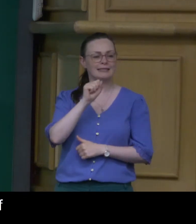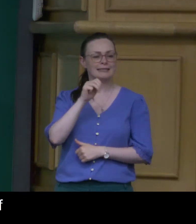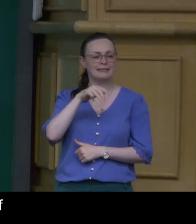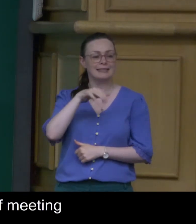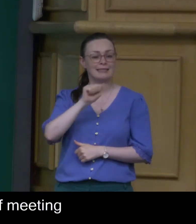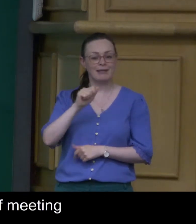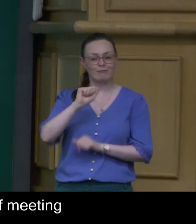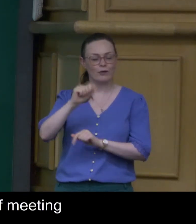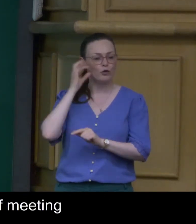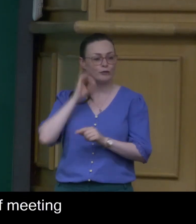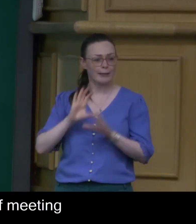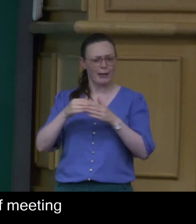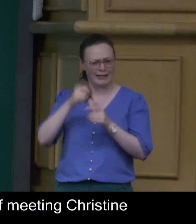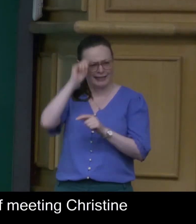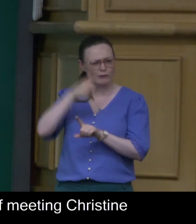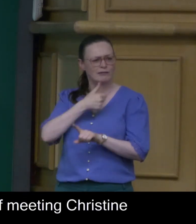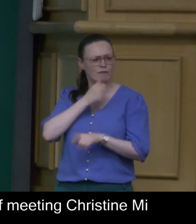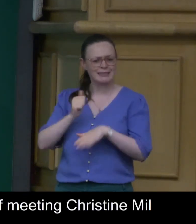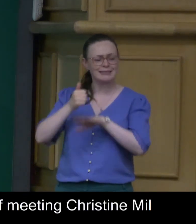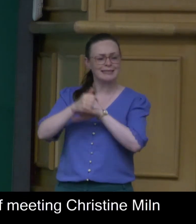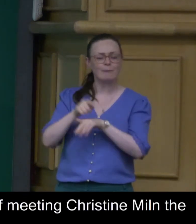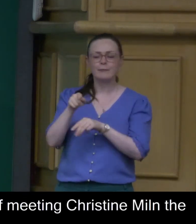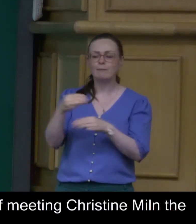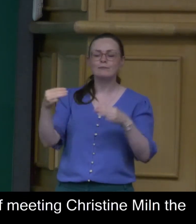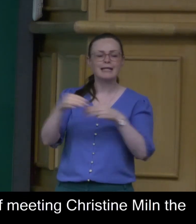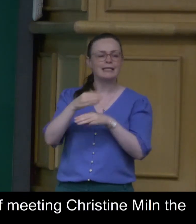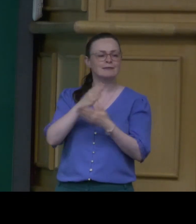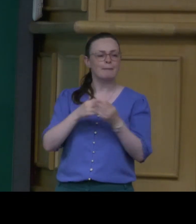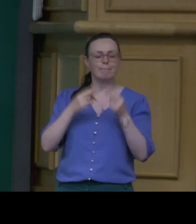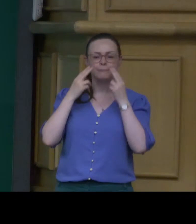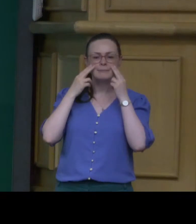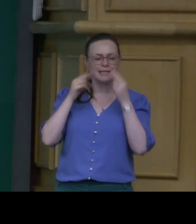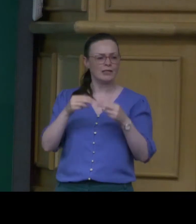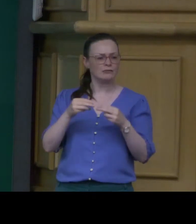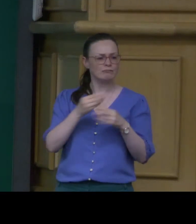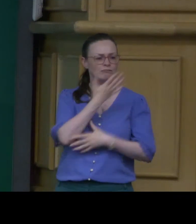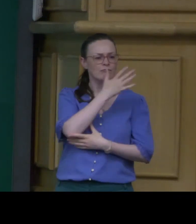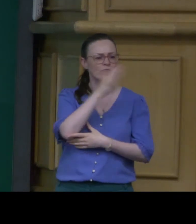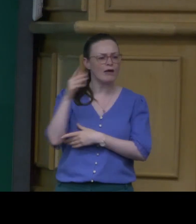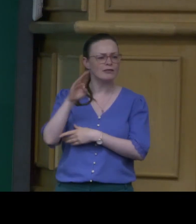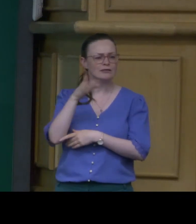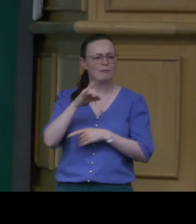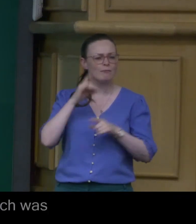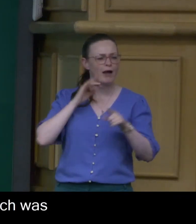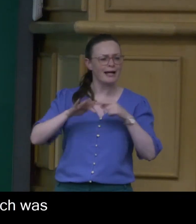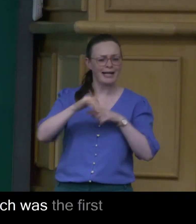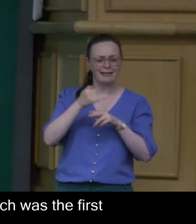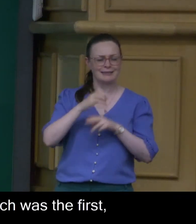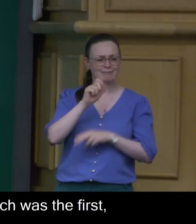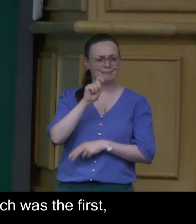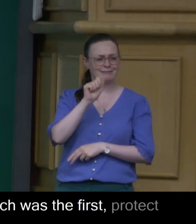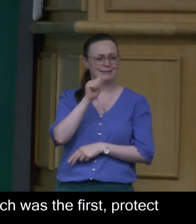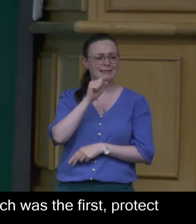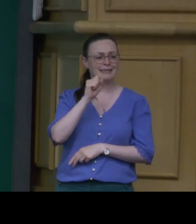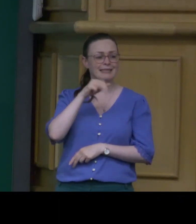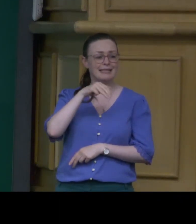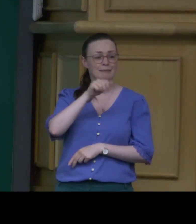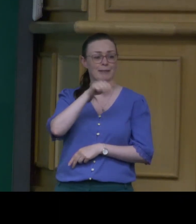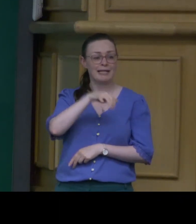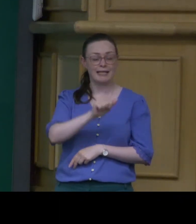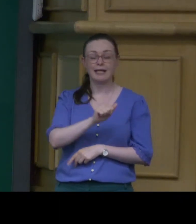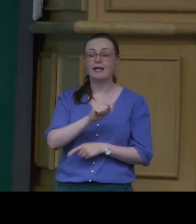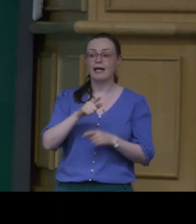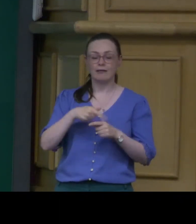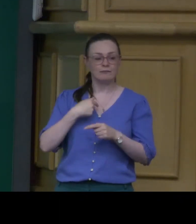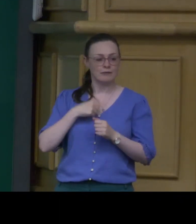first. They were protecting some of the natural forest and parkland in Tasmania. And as I